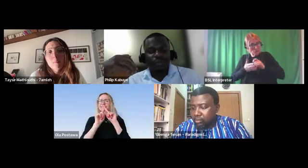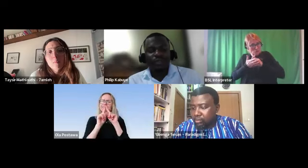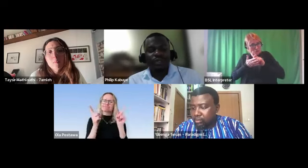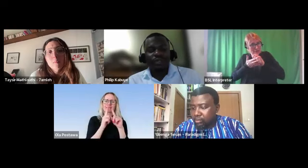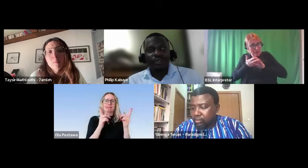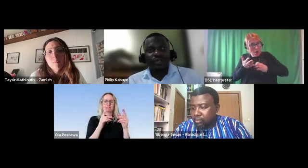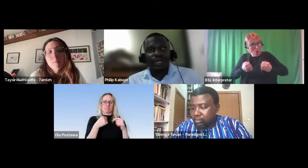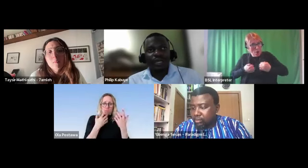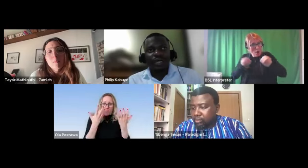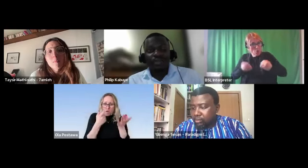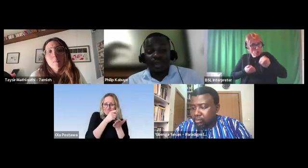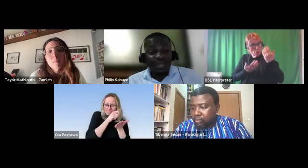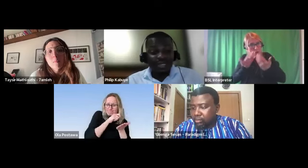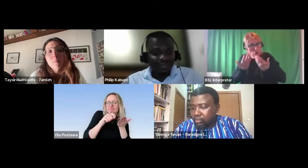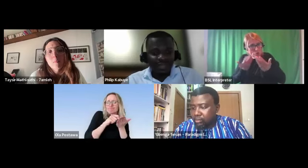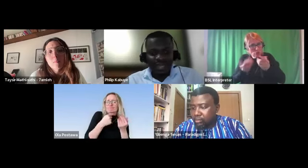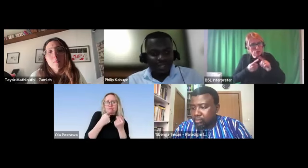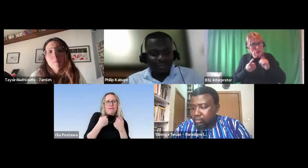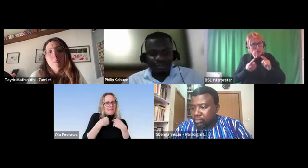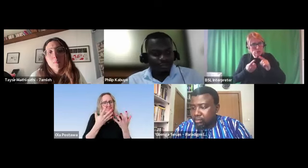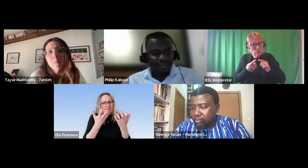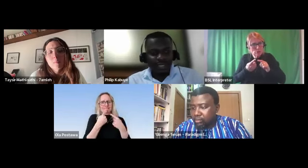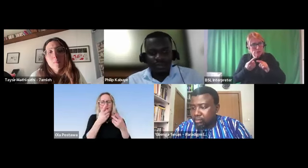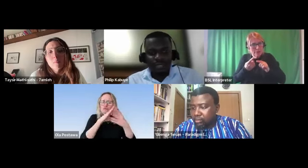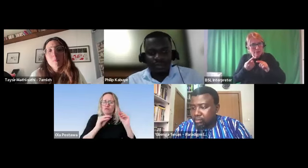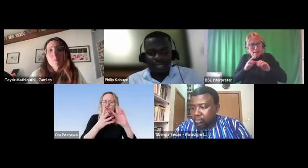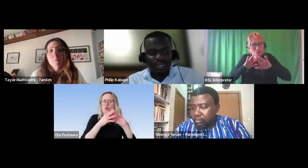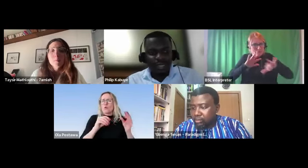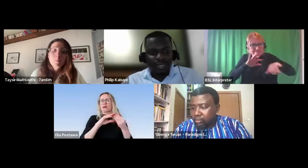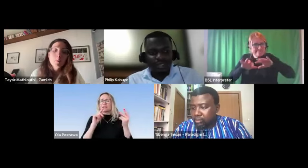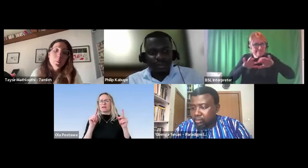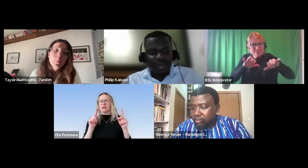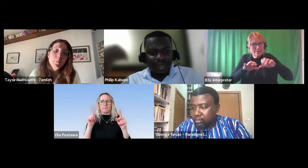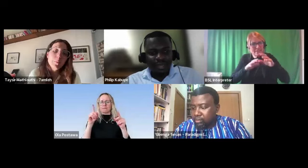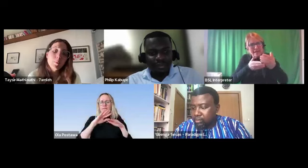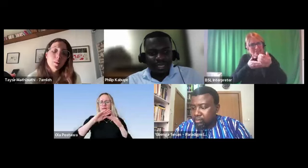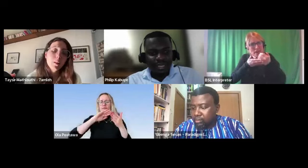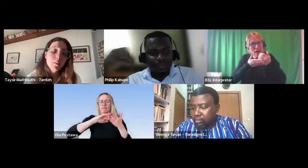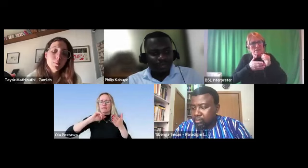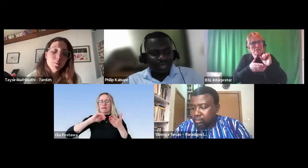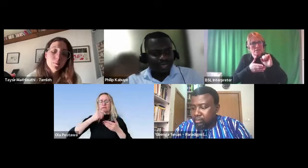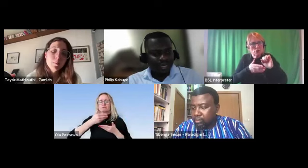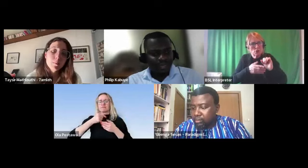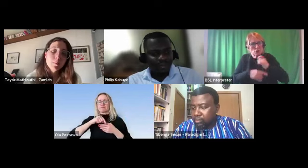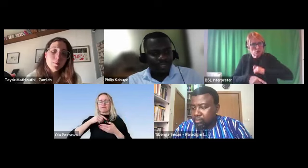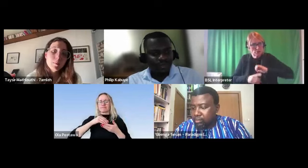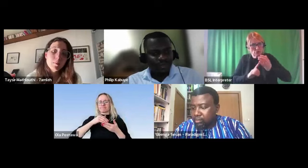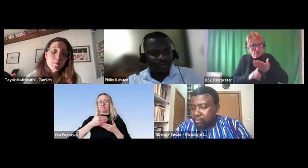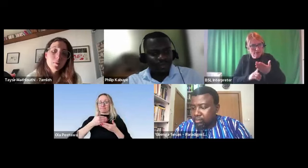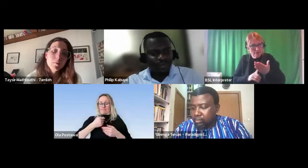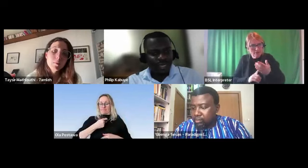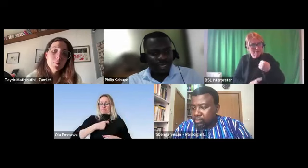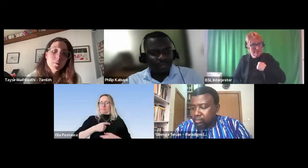to try and safeguard human rights. So I keep thinking about Palestine with